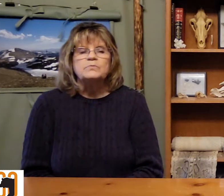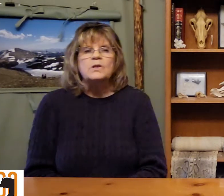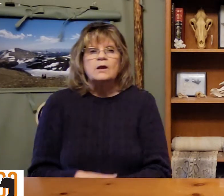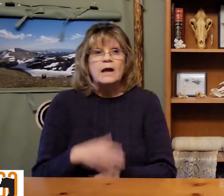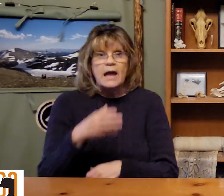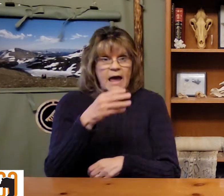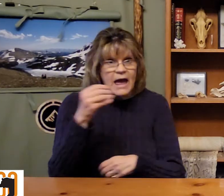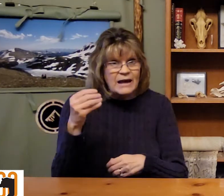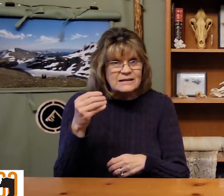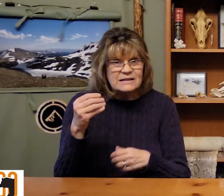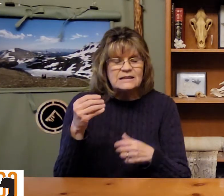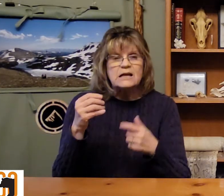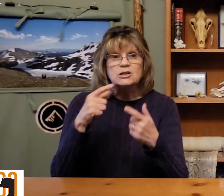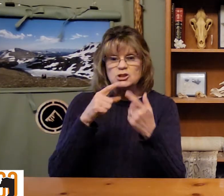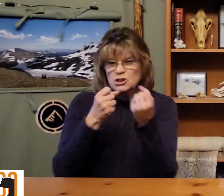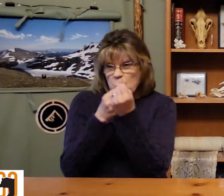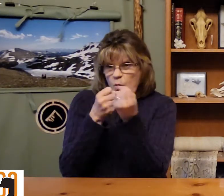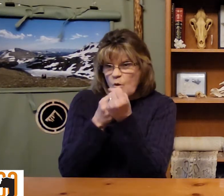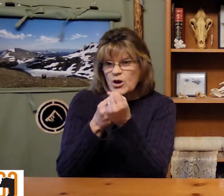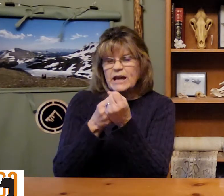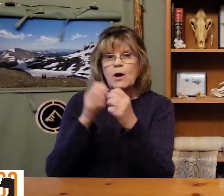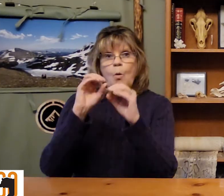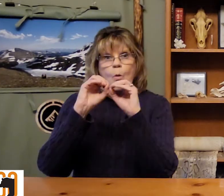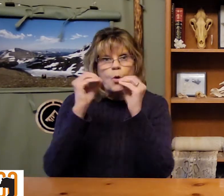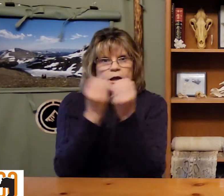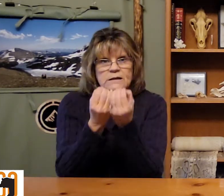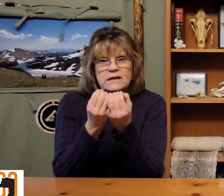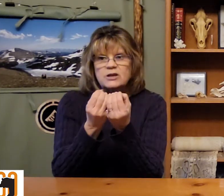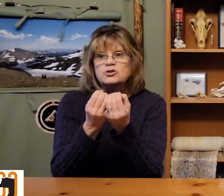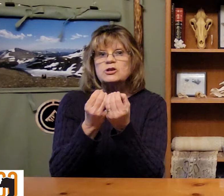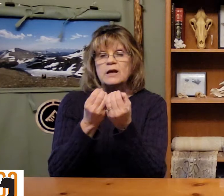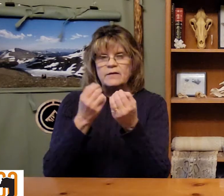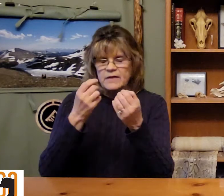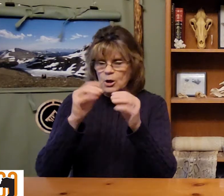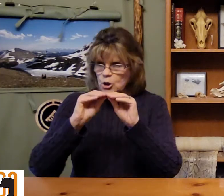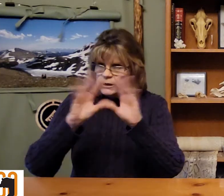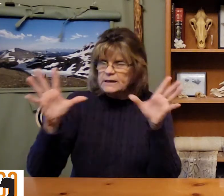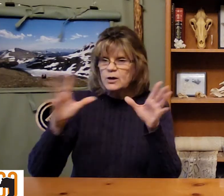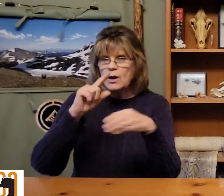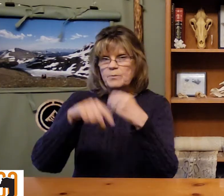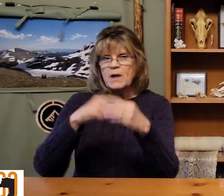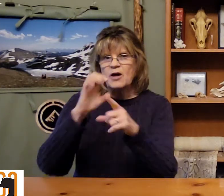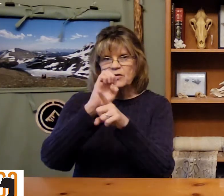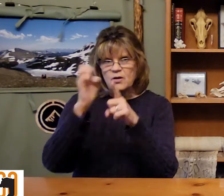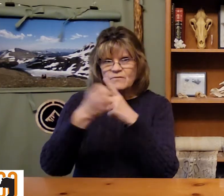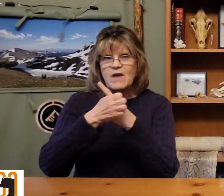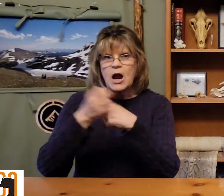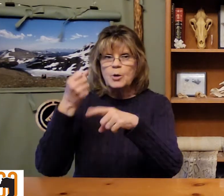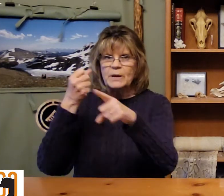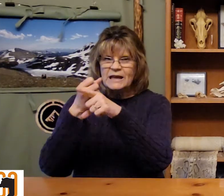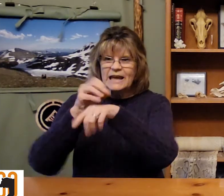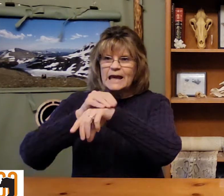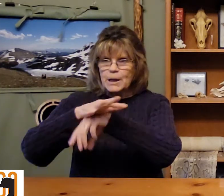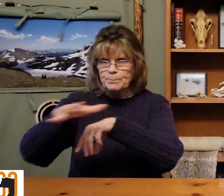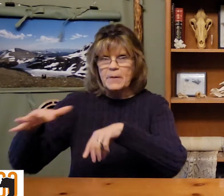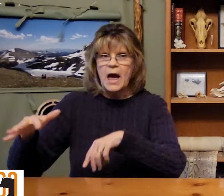And supporting organizations that are transparent about their environmental impacts.